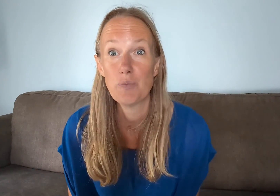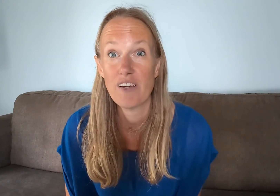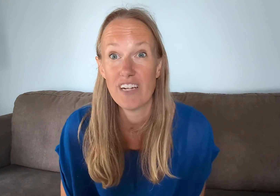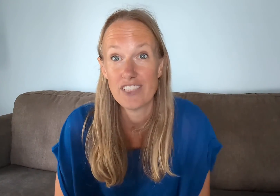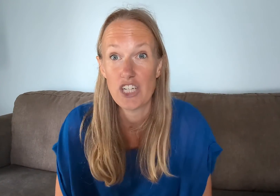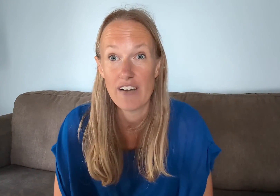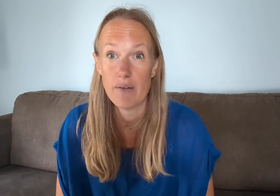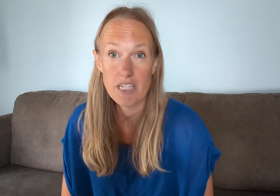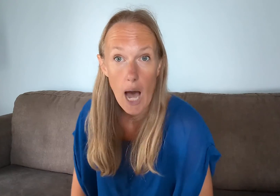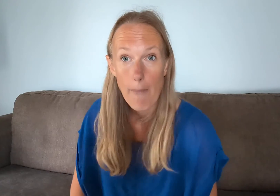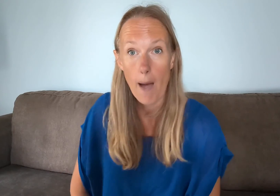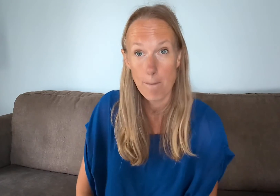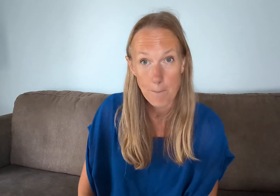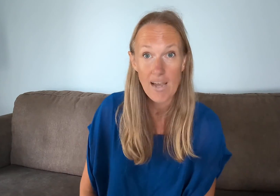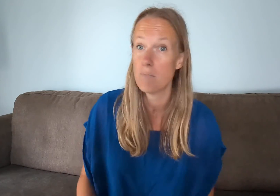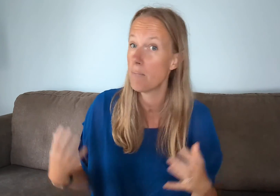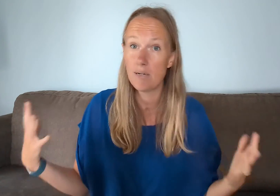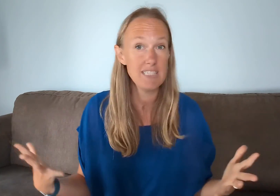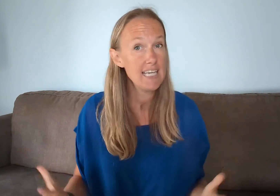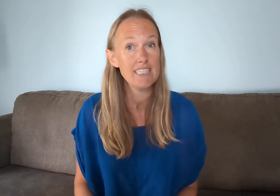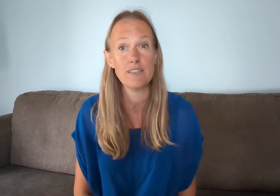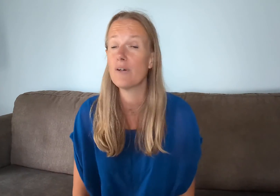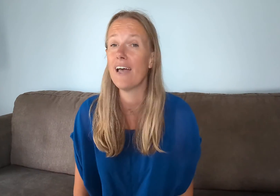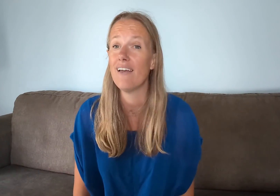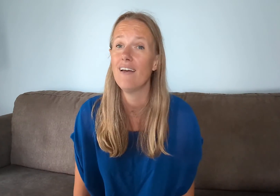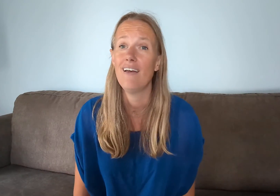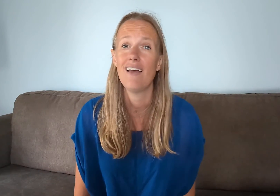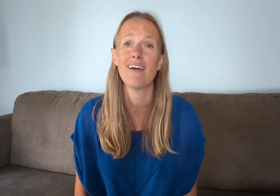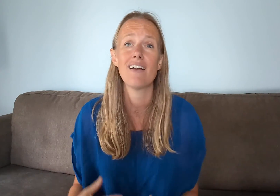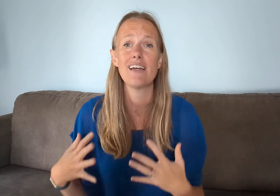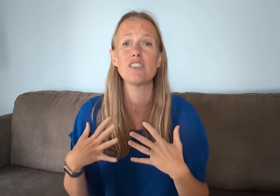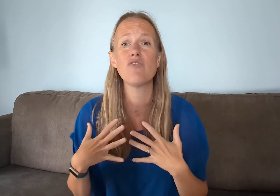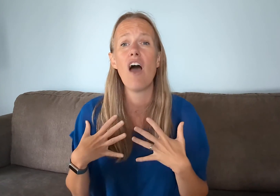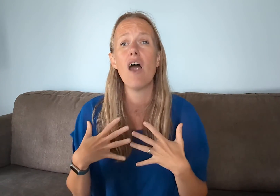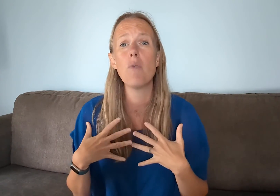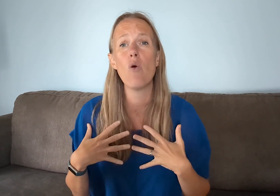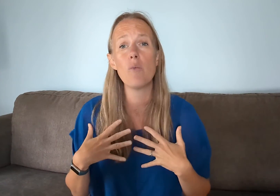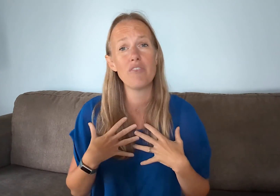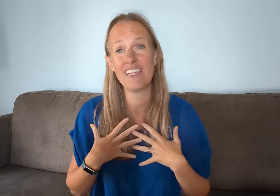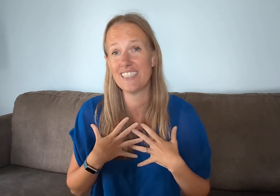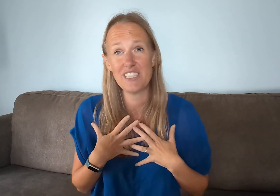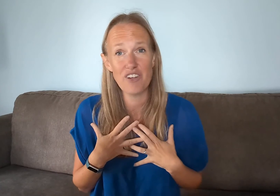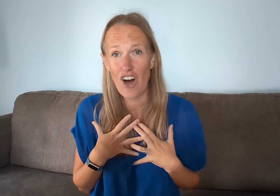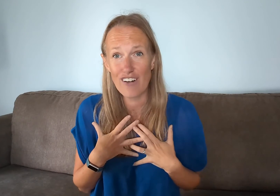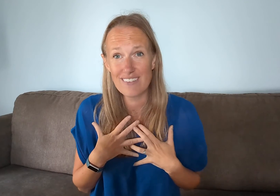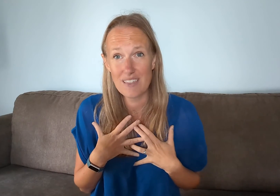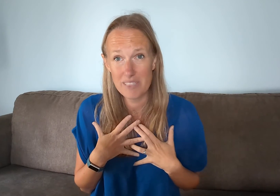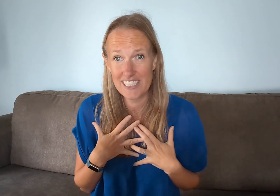brave enough to try it from the top? Remember, mistakes are okay, and God cares far more about the condition of your heart than the position